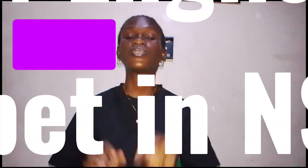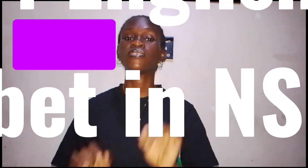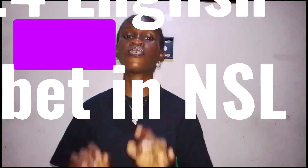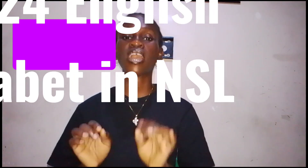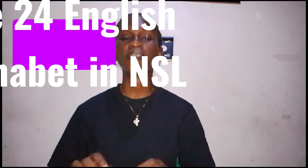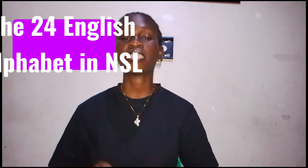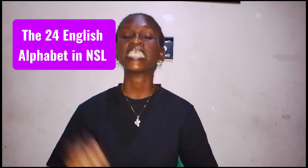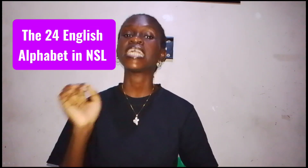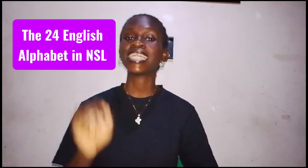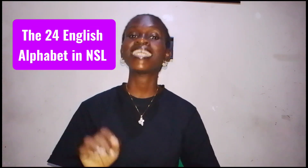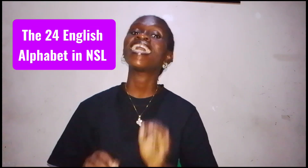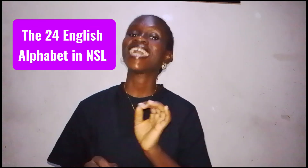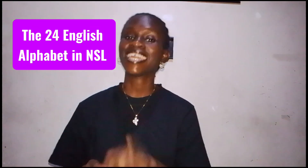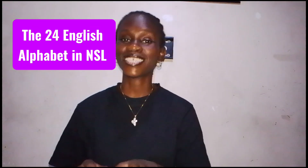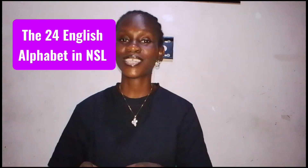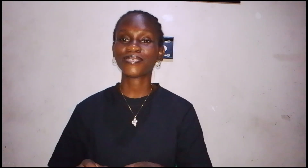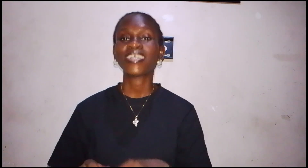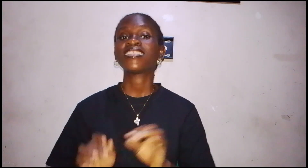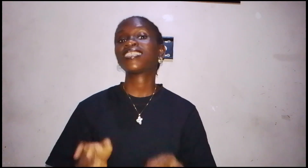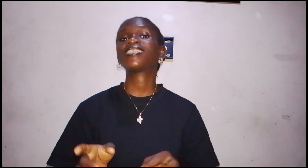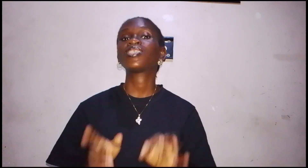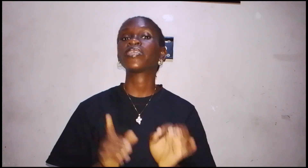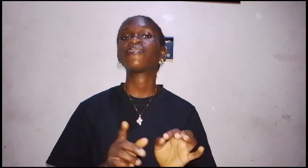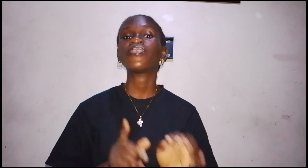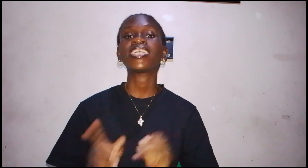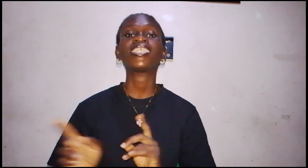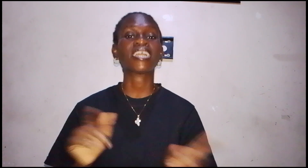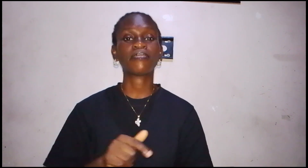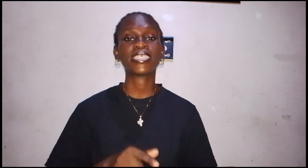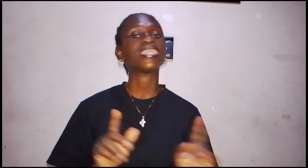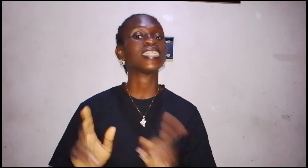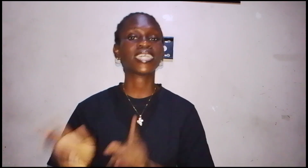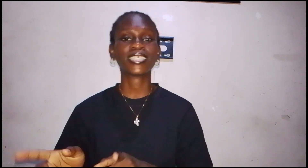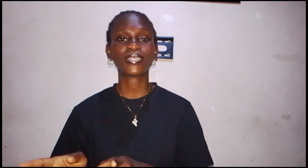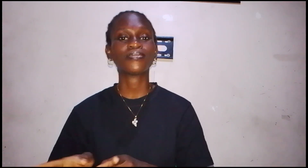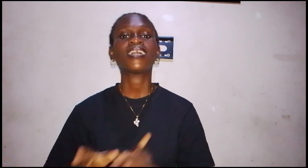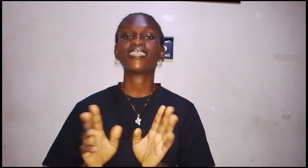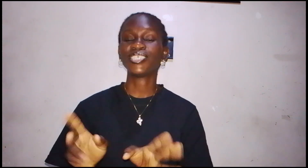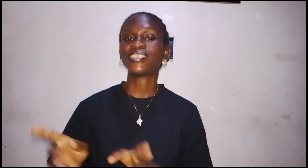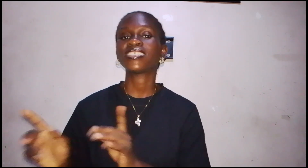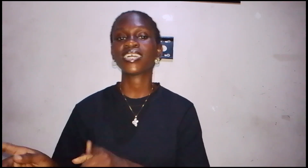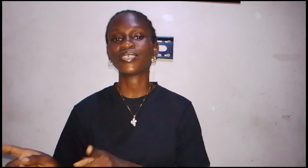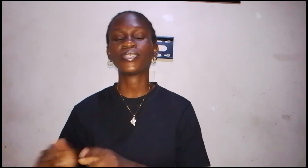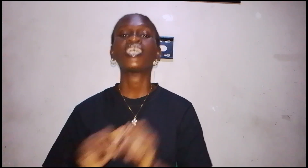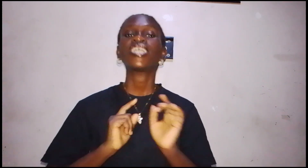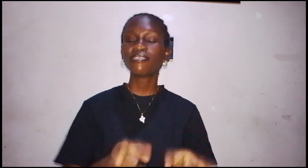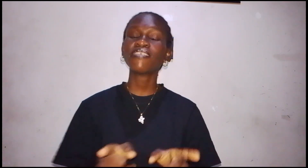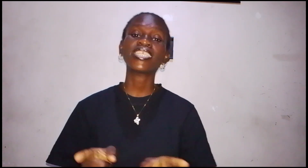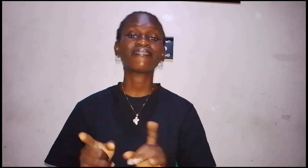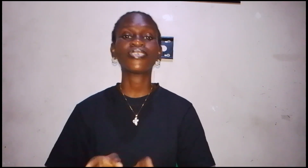the 24 alphabets in NSL. That is the 24 English alphabets in NSL, Nigerian Sign Language. If you find this